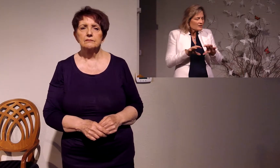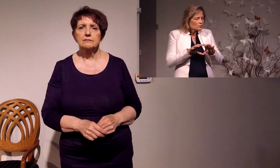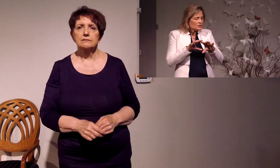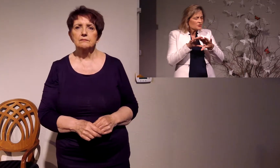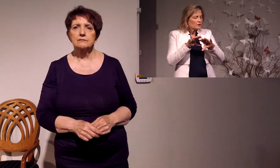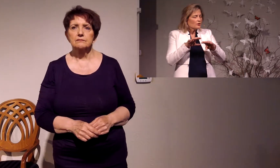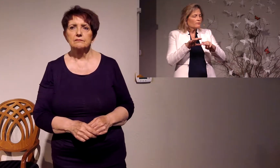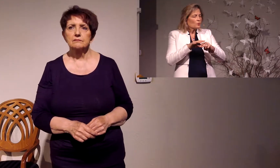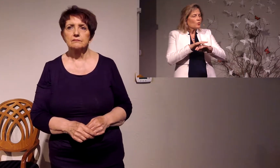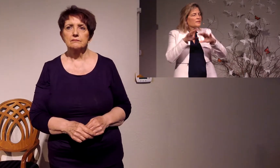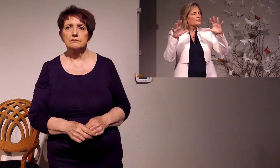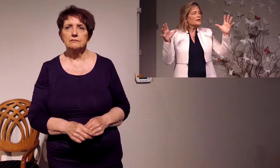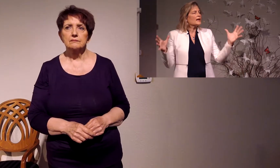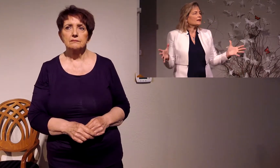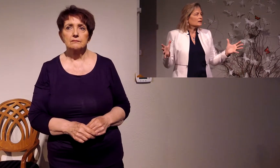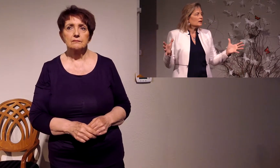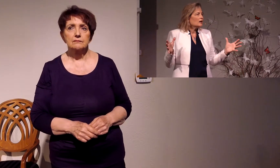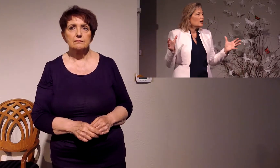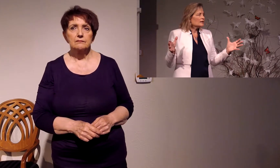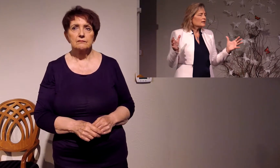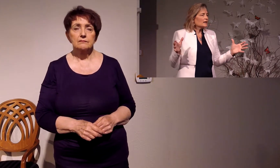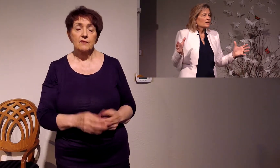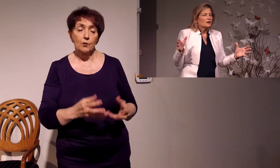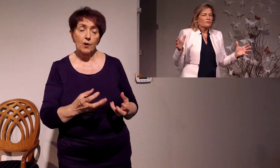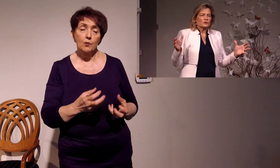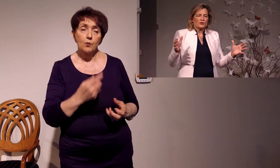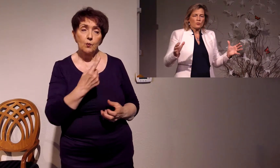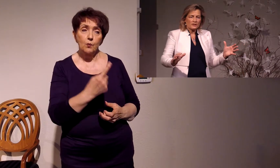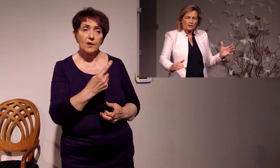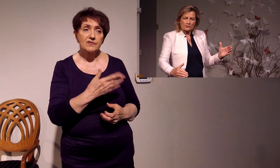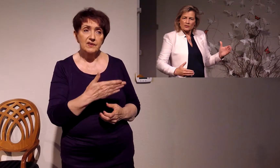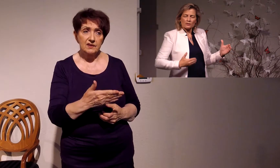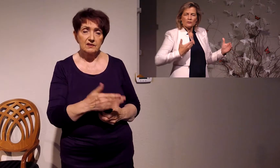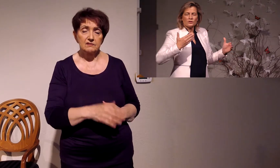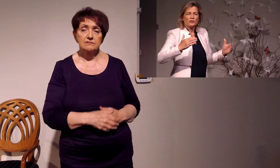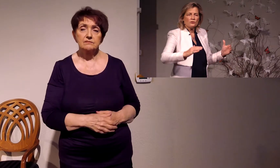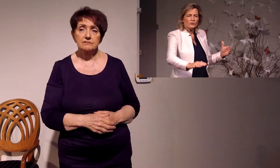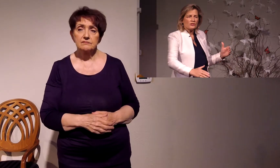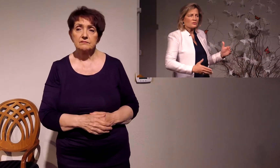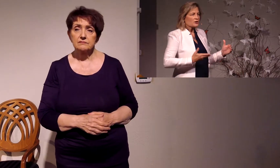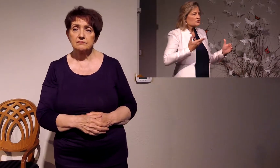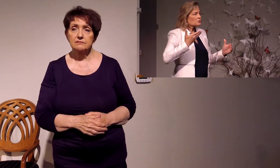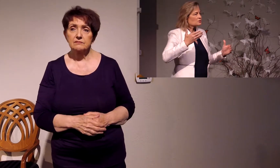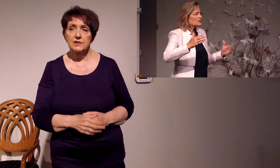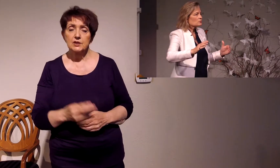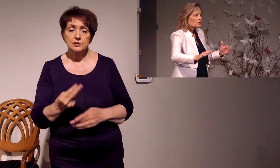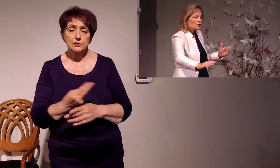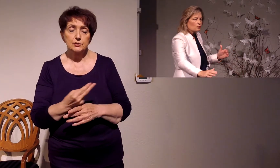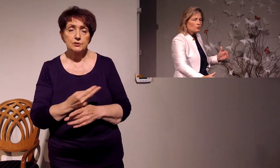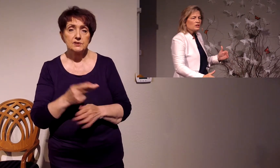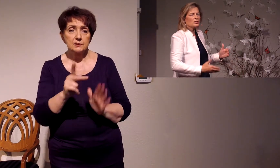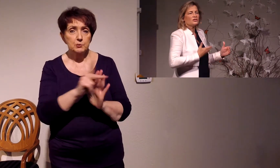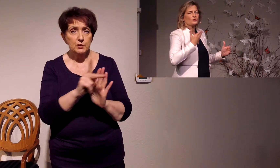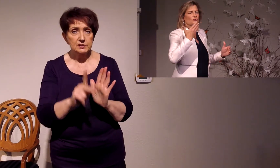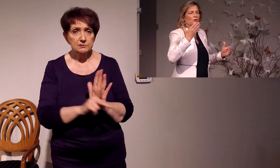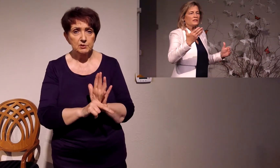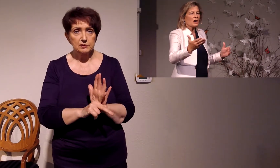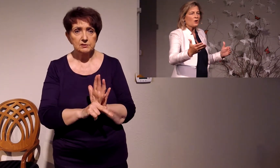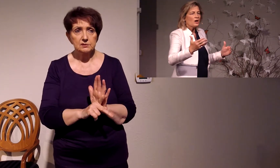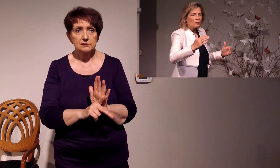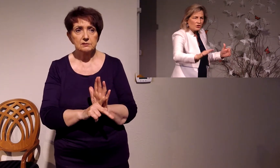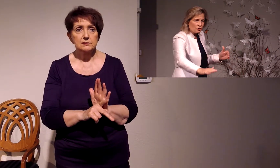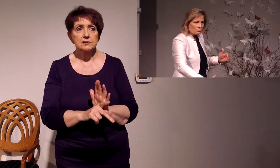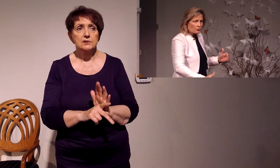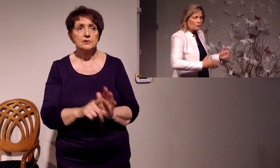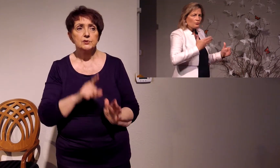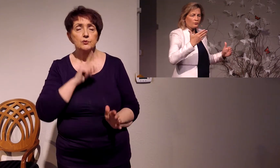If I wished for one thing, I think, for someone to use these principles, it was to really, truly